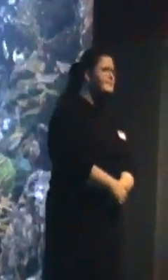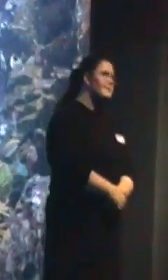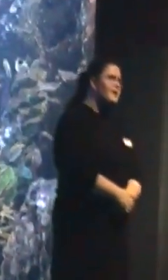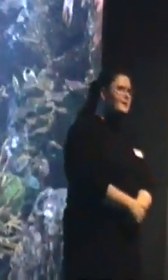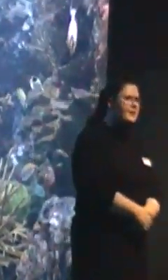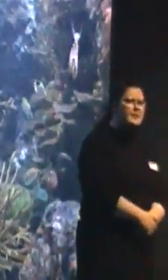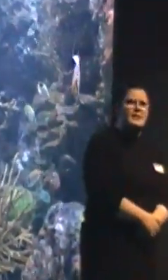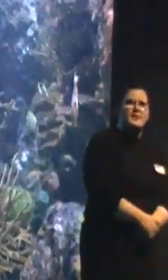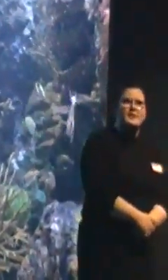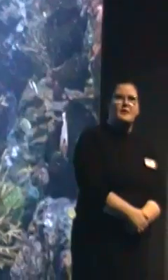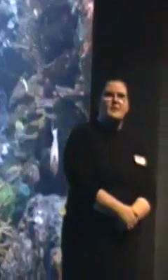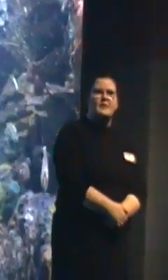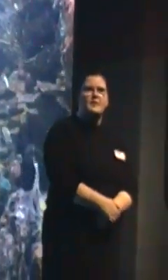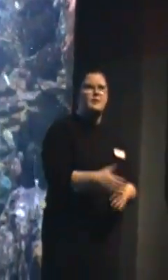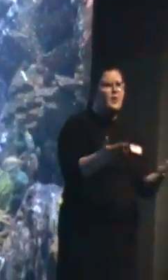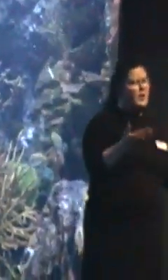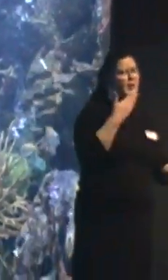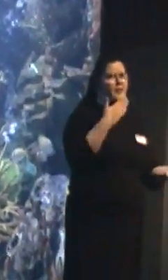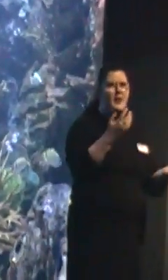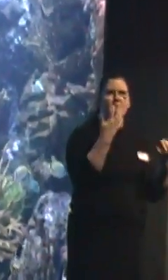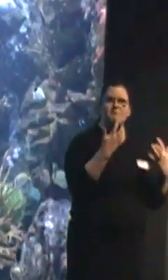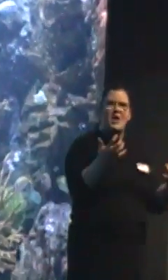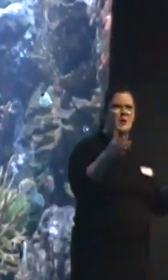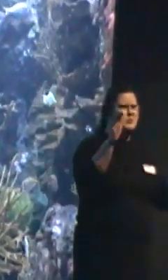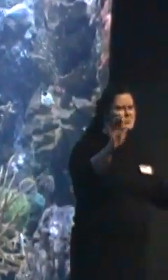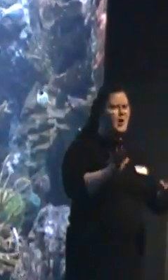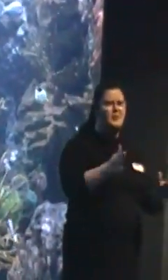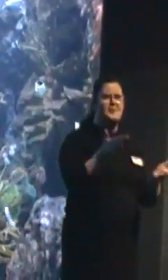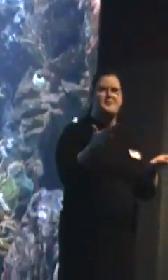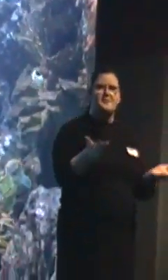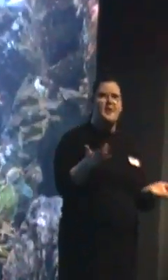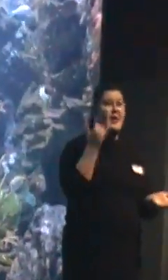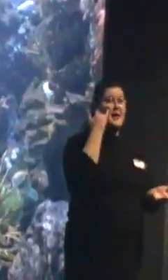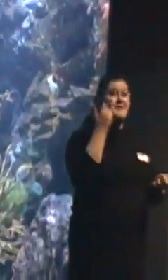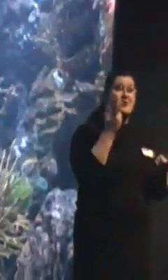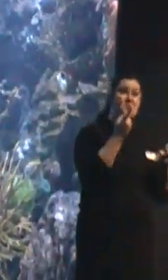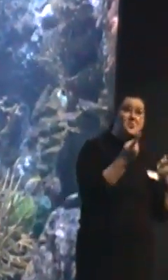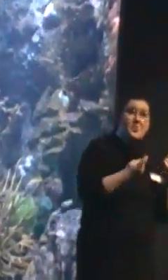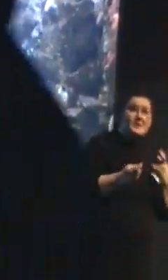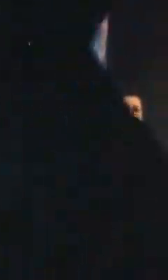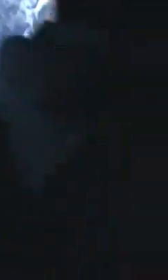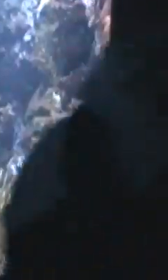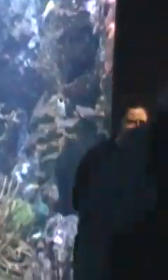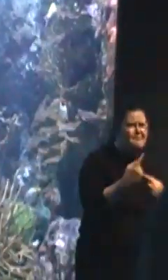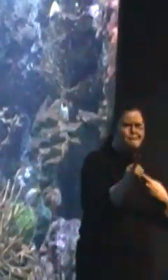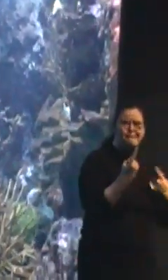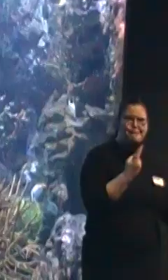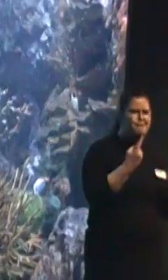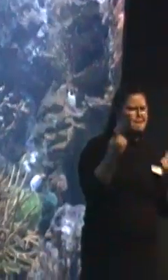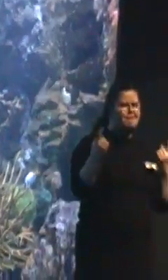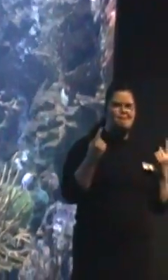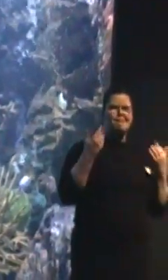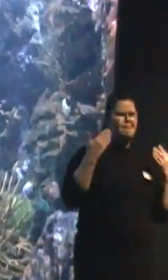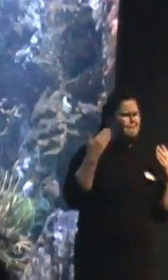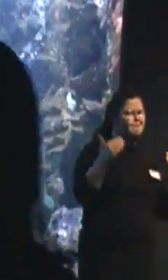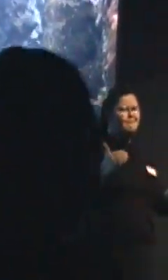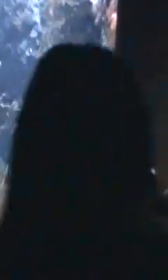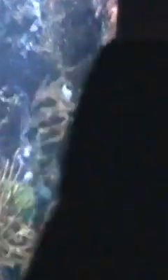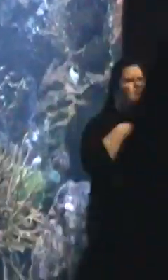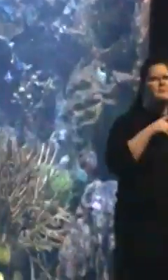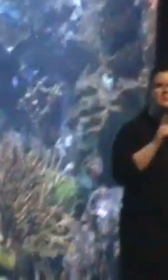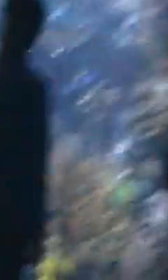All right, well, I made a great audience. Thanks so much. If you have any questions, feel free to come and find me after. I will be hanging around here for a